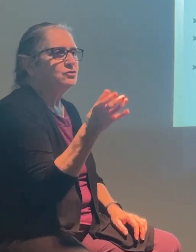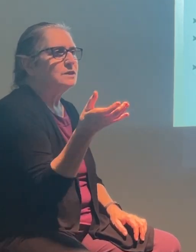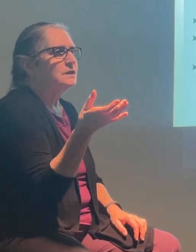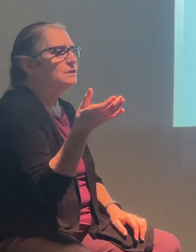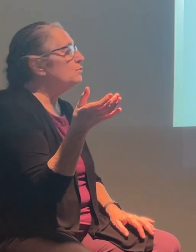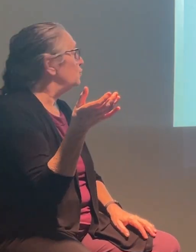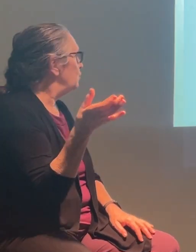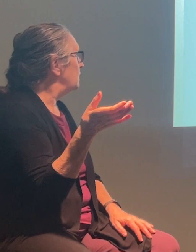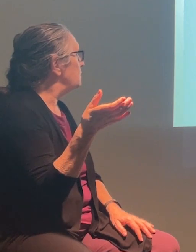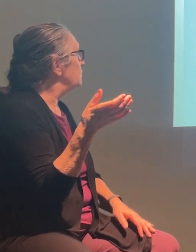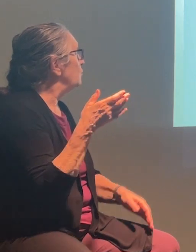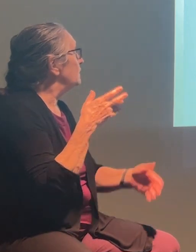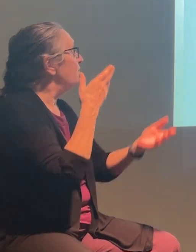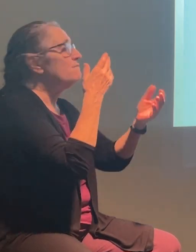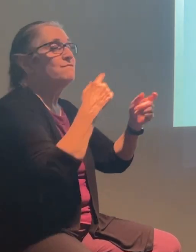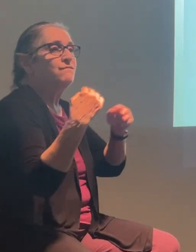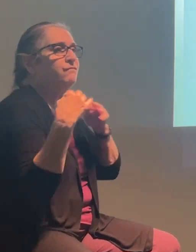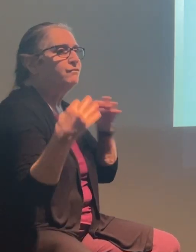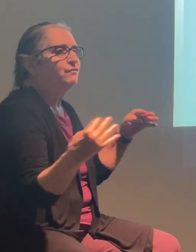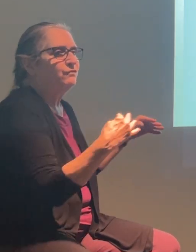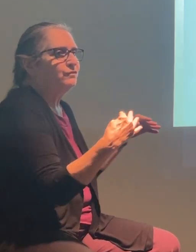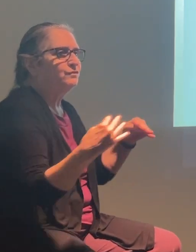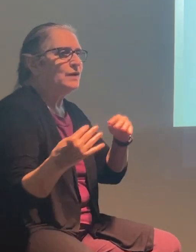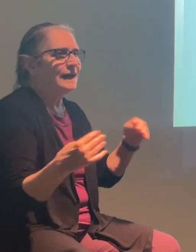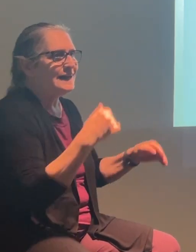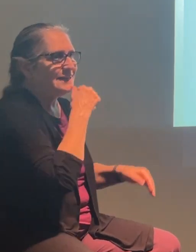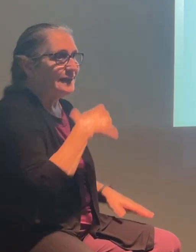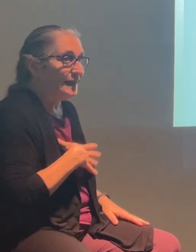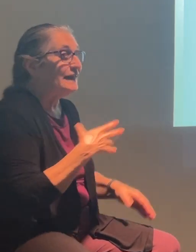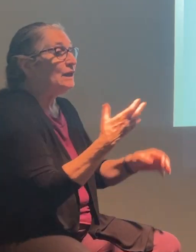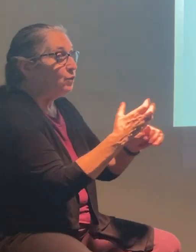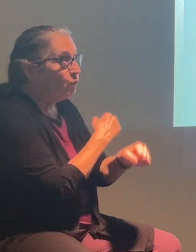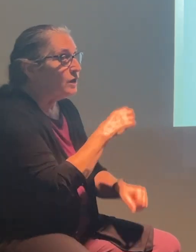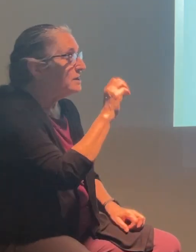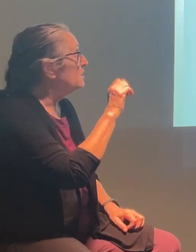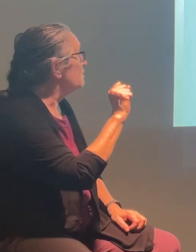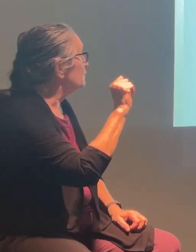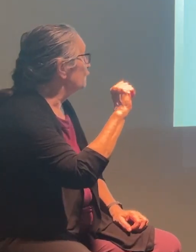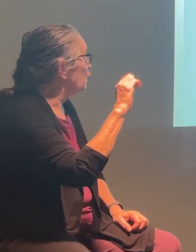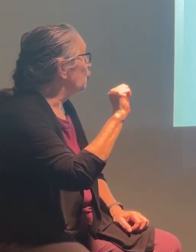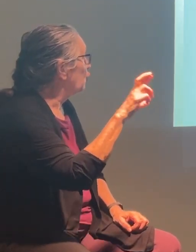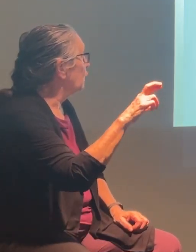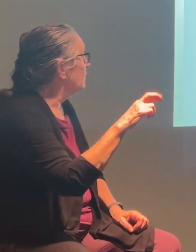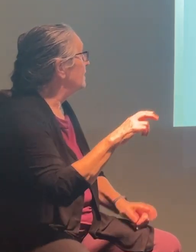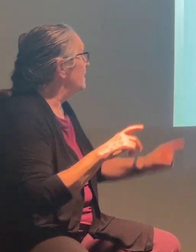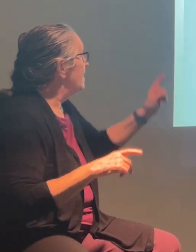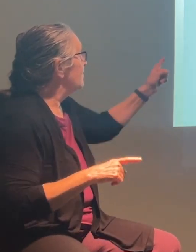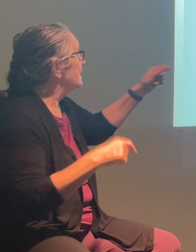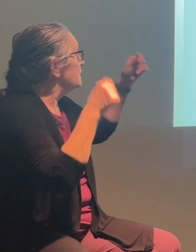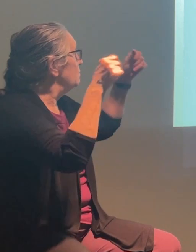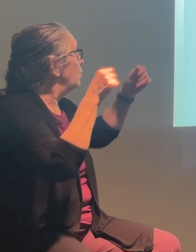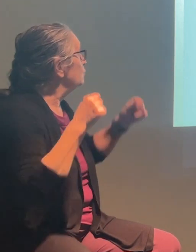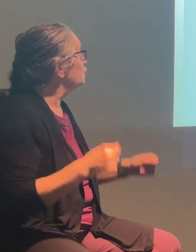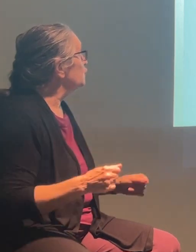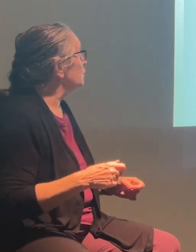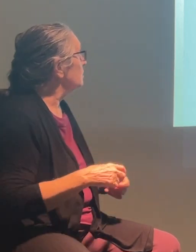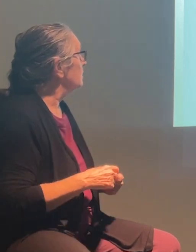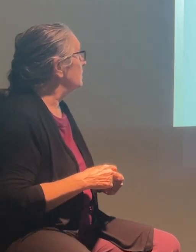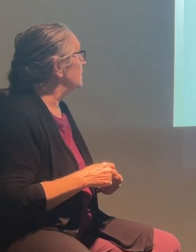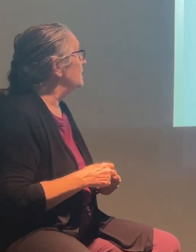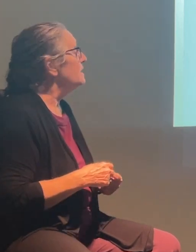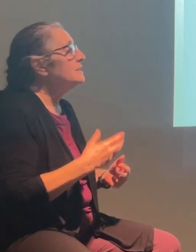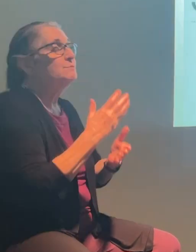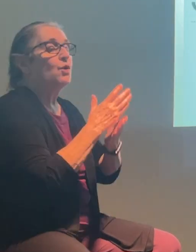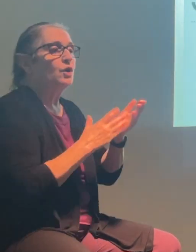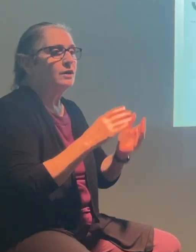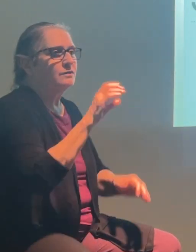an Oscar. And this is the poster for it. And it's part of the Smithsonian